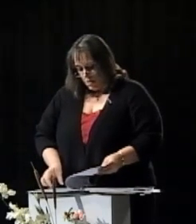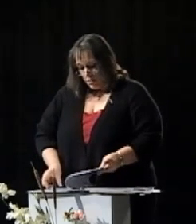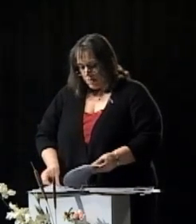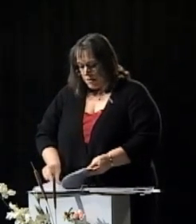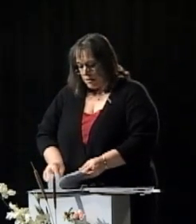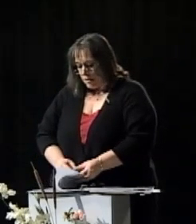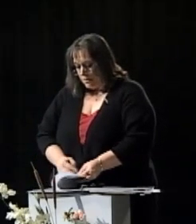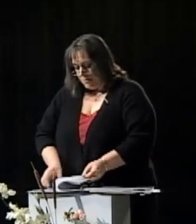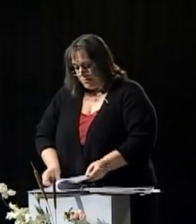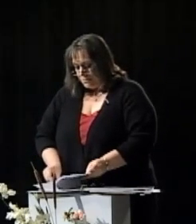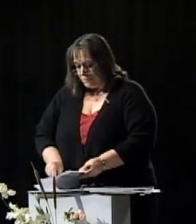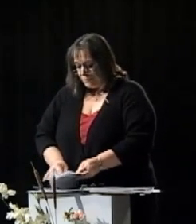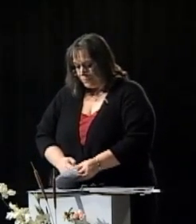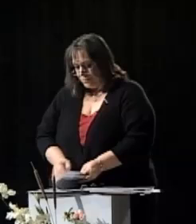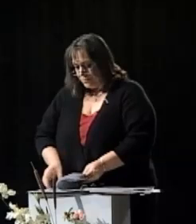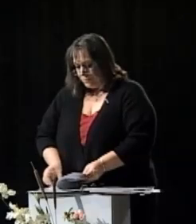Let's see.